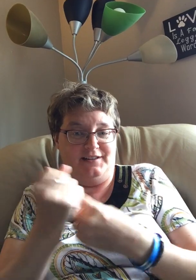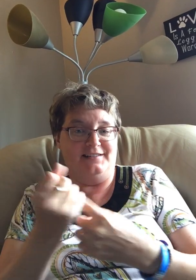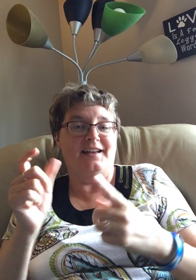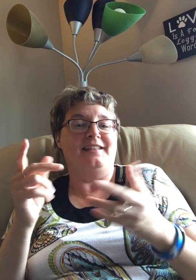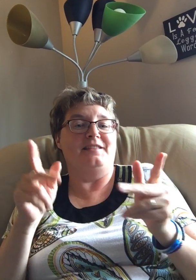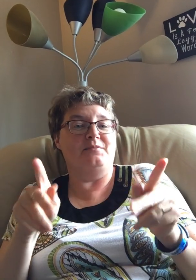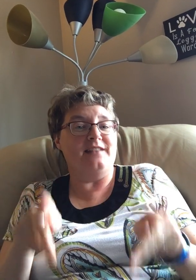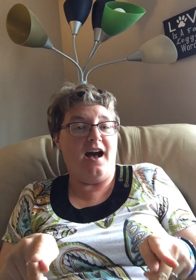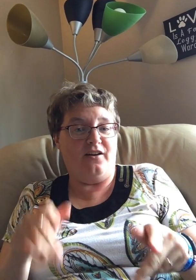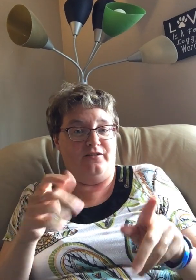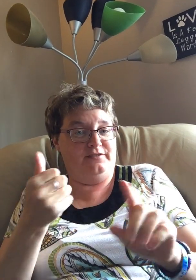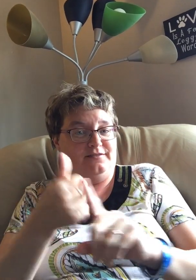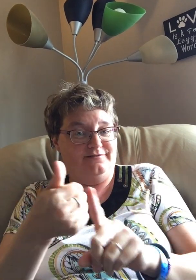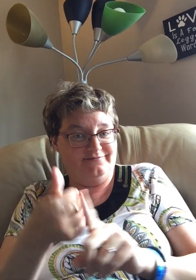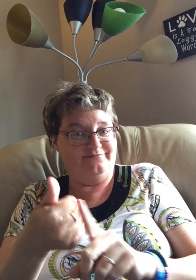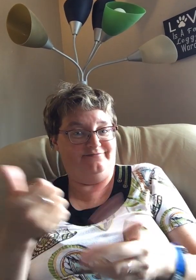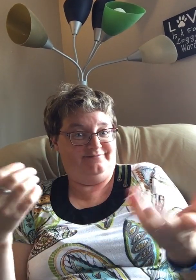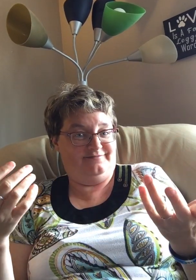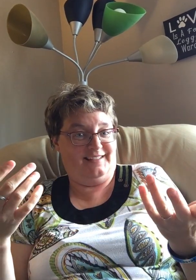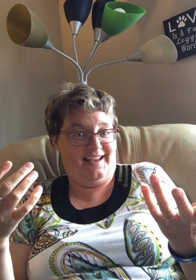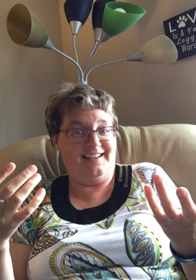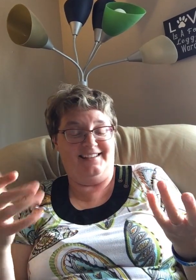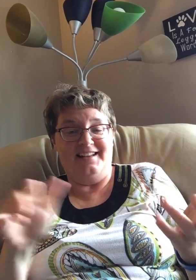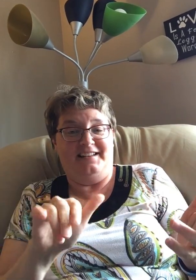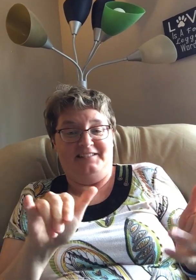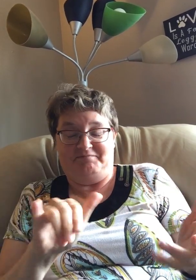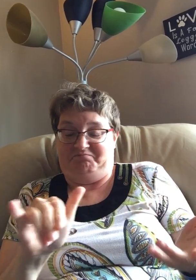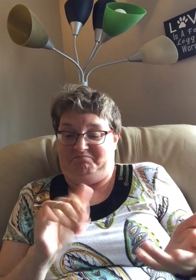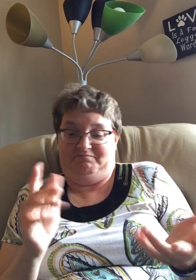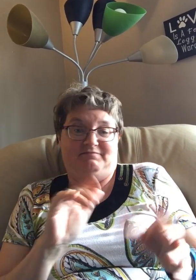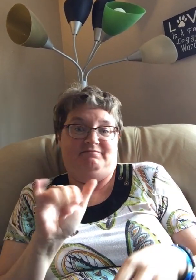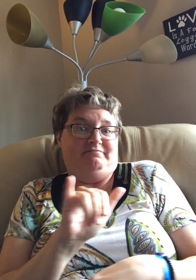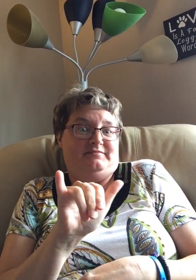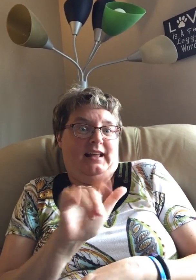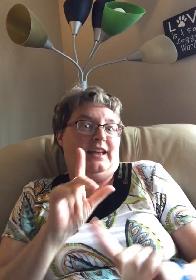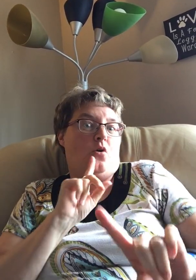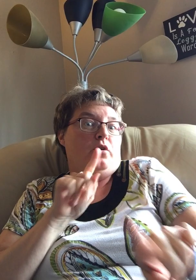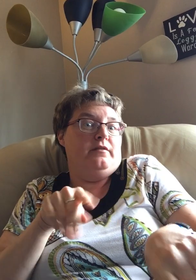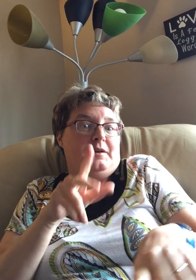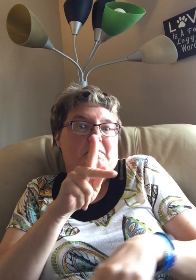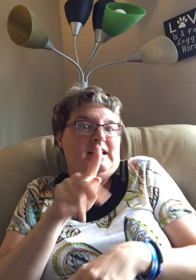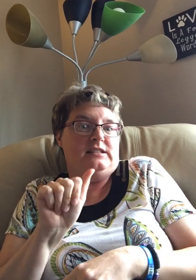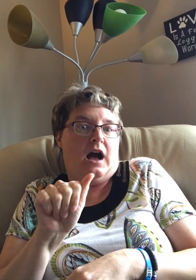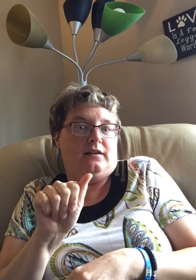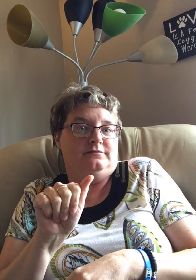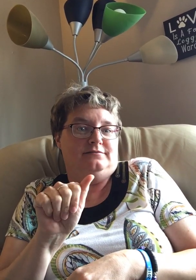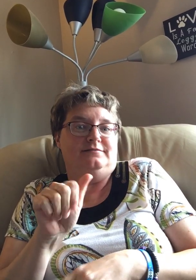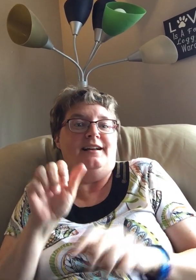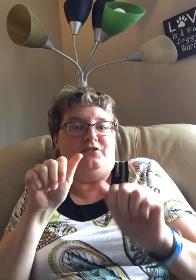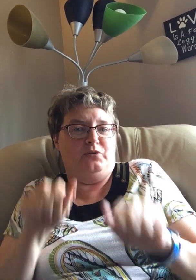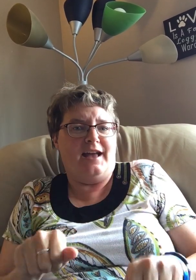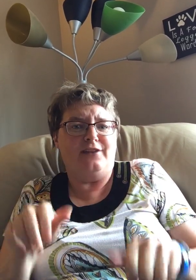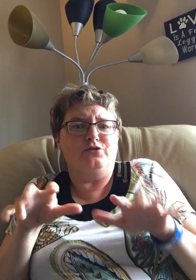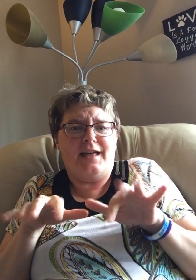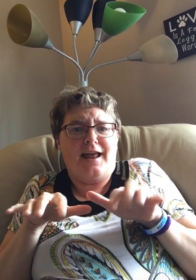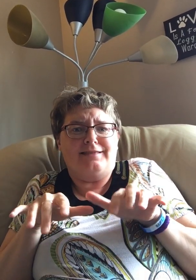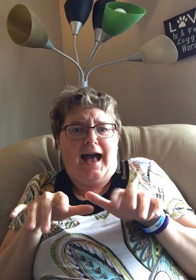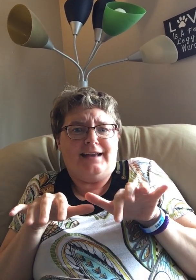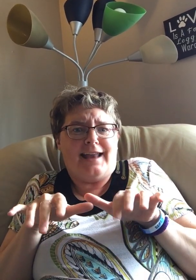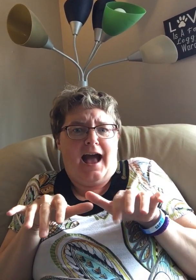is themselves. Okay? Like ordering pizza. You can do that online